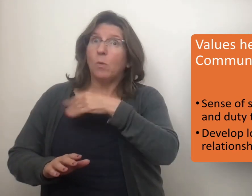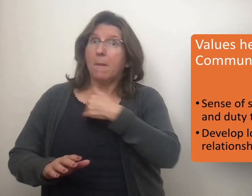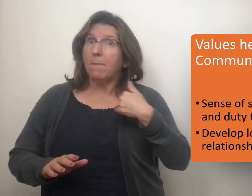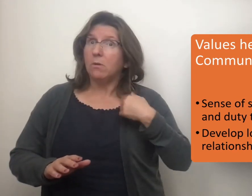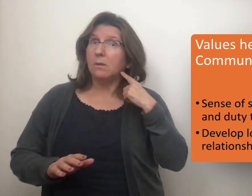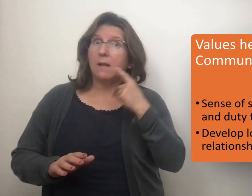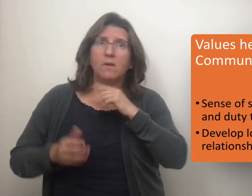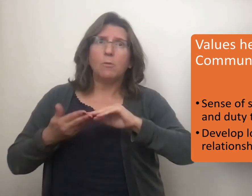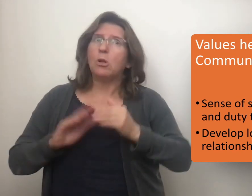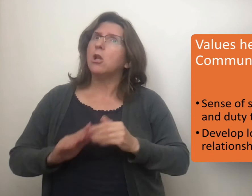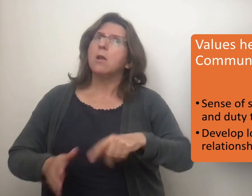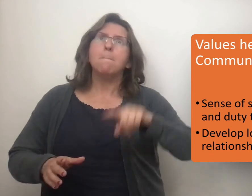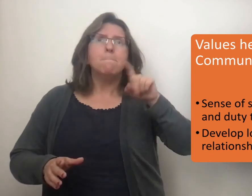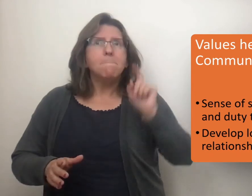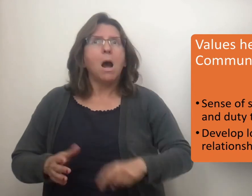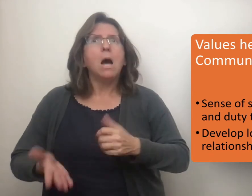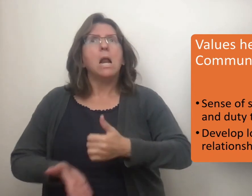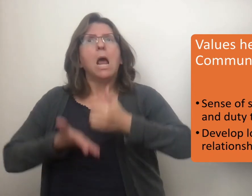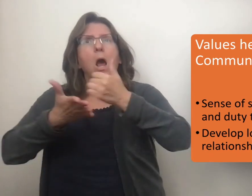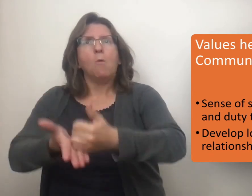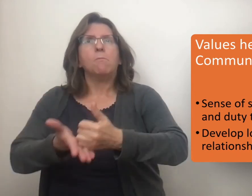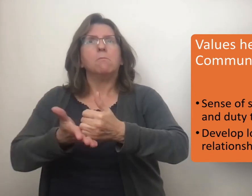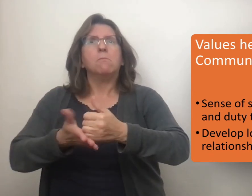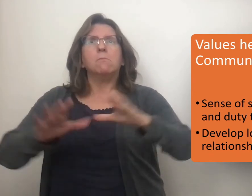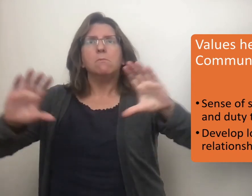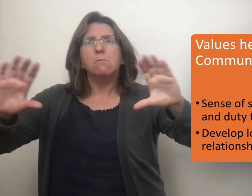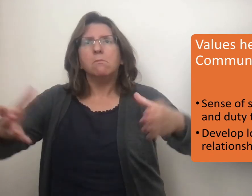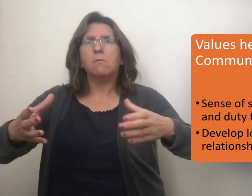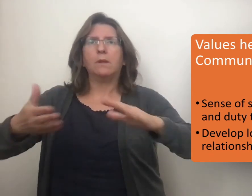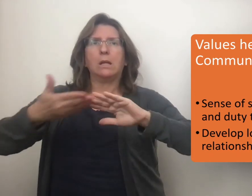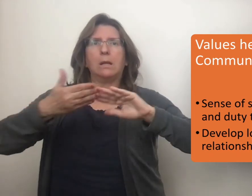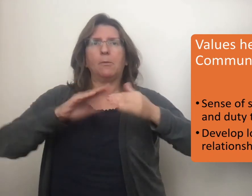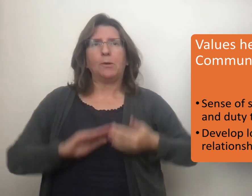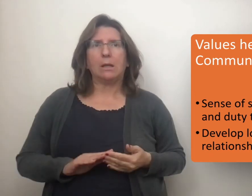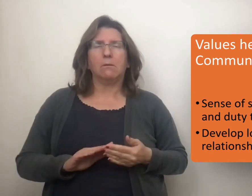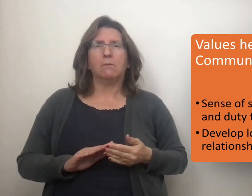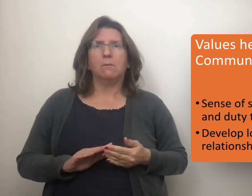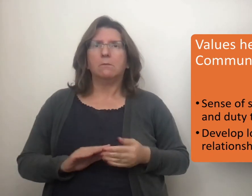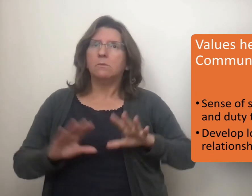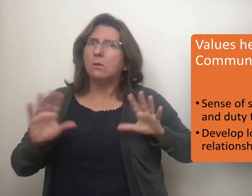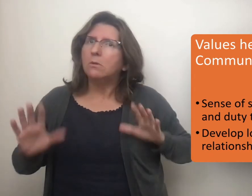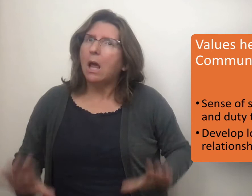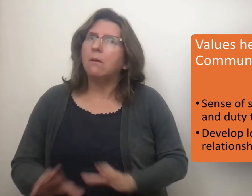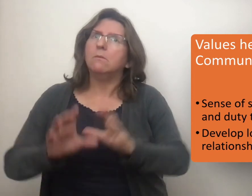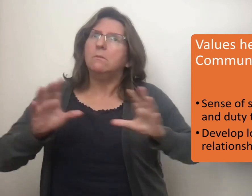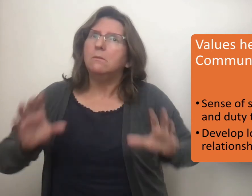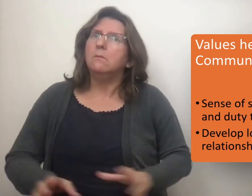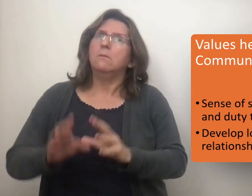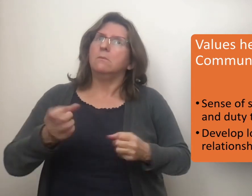The deaf community functions as a collective. As a member of the community, there is an